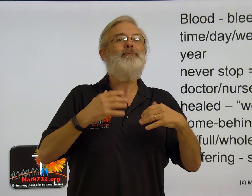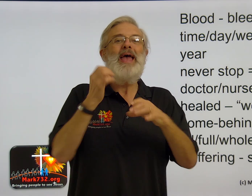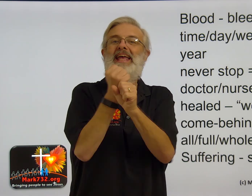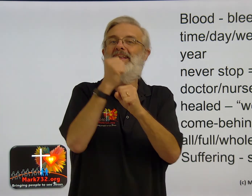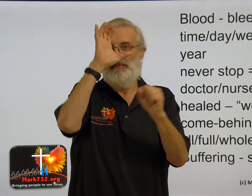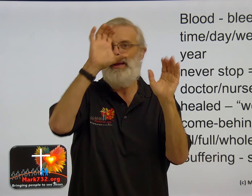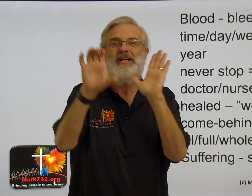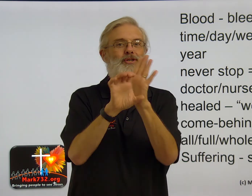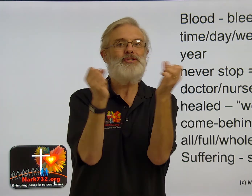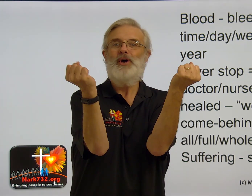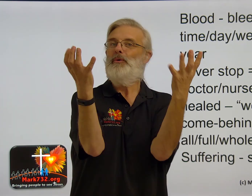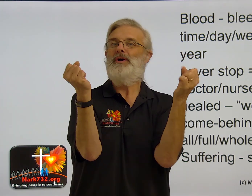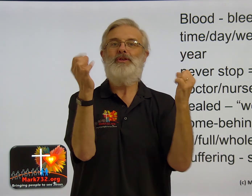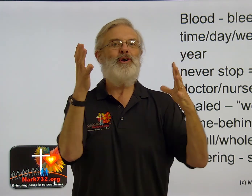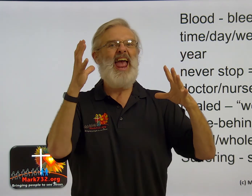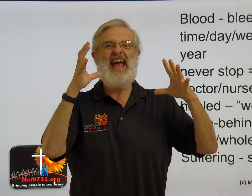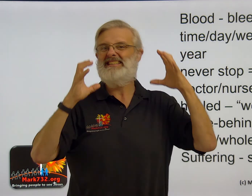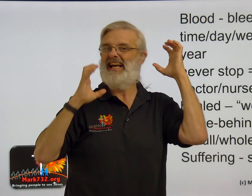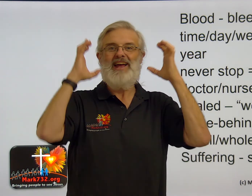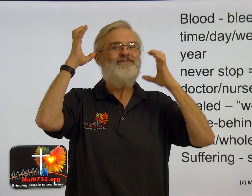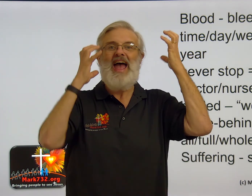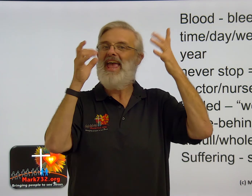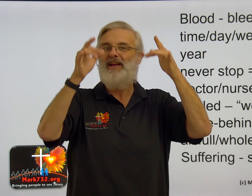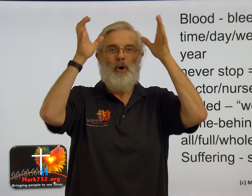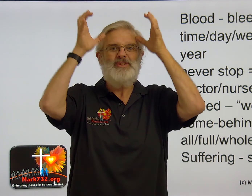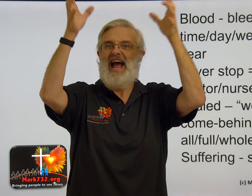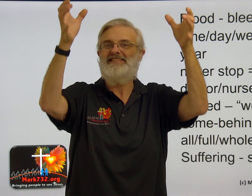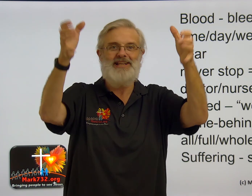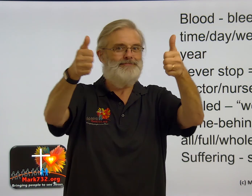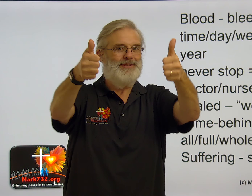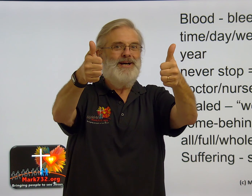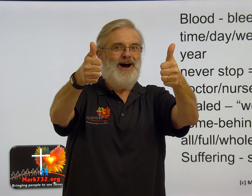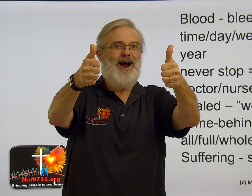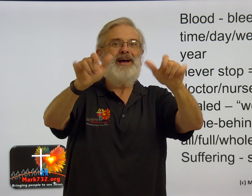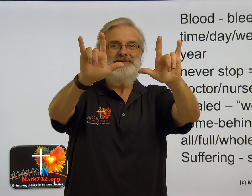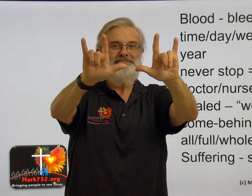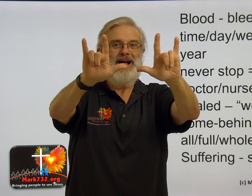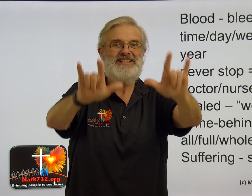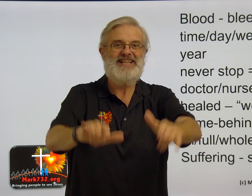making the pictures with your hands and conveying those concepts. All right, blessings.